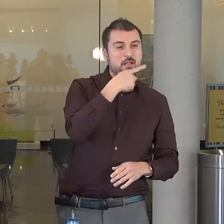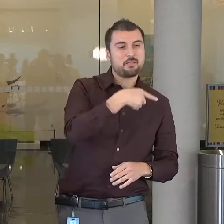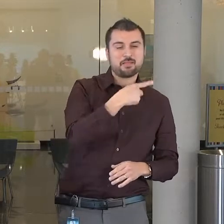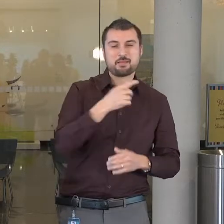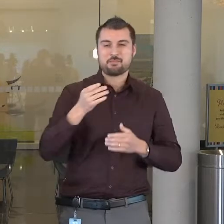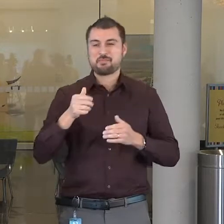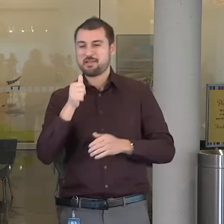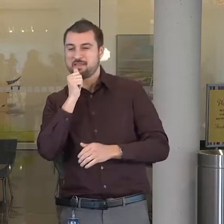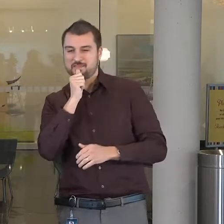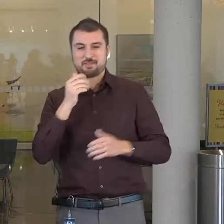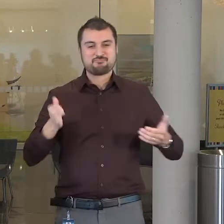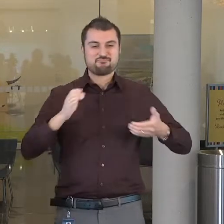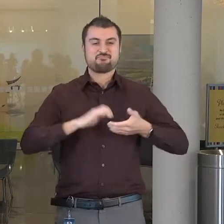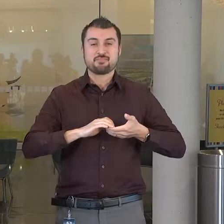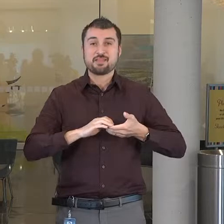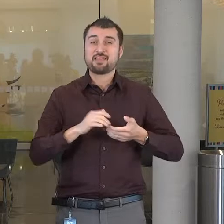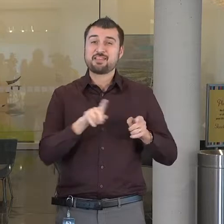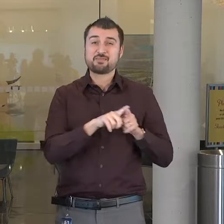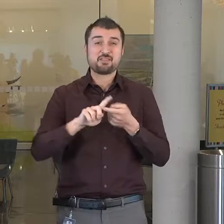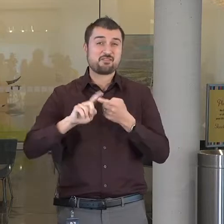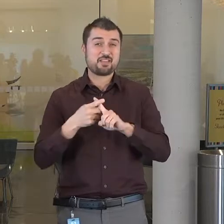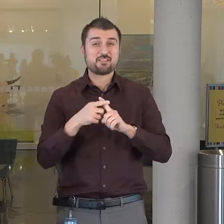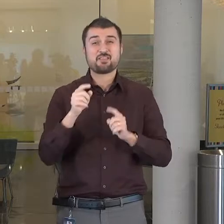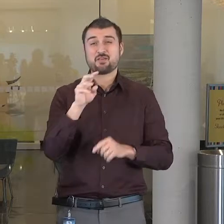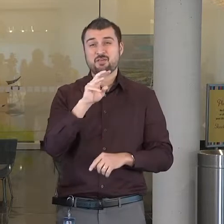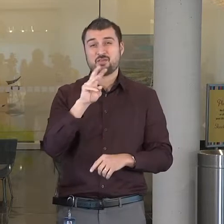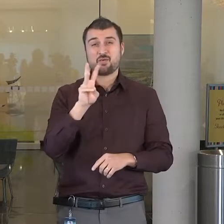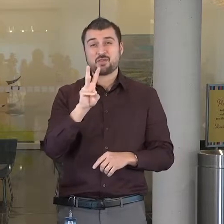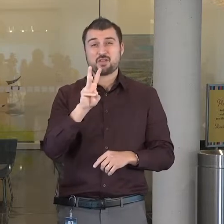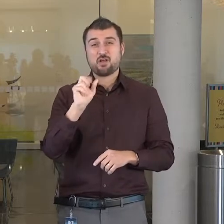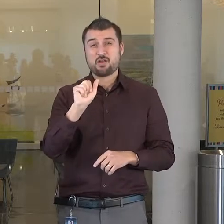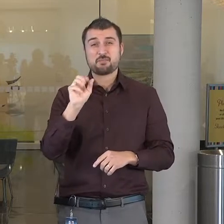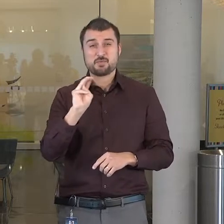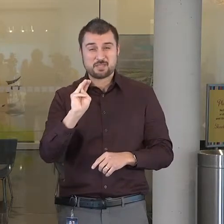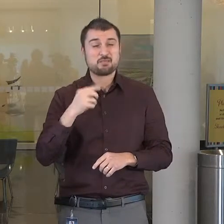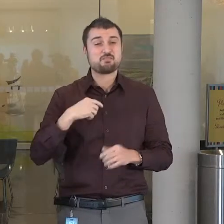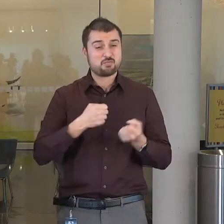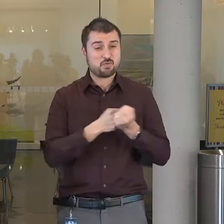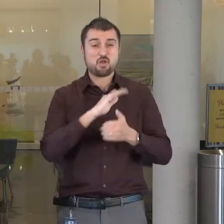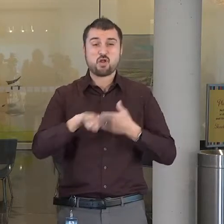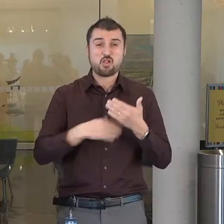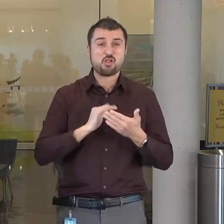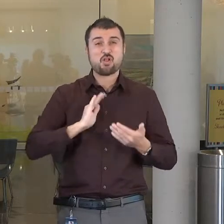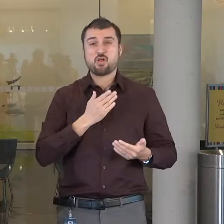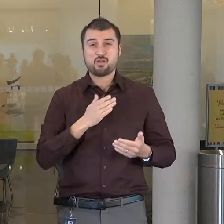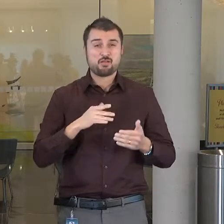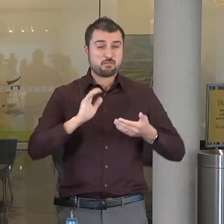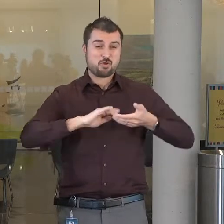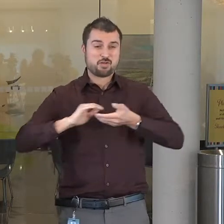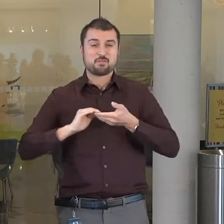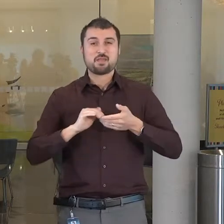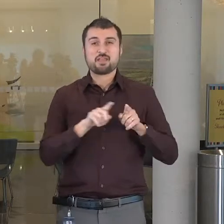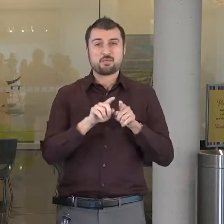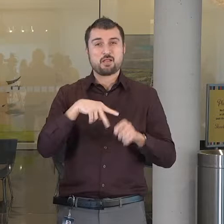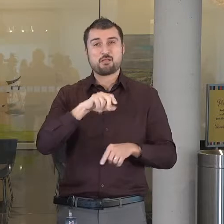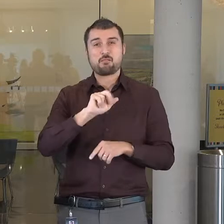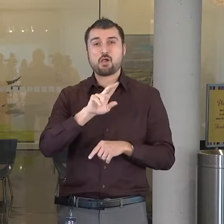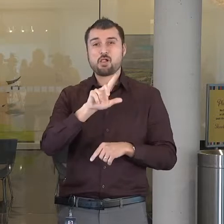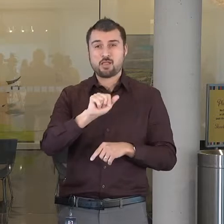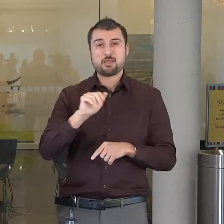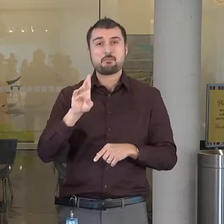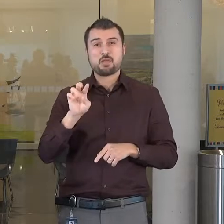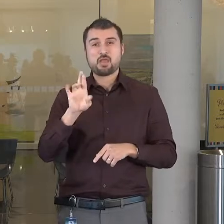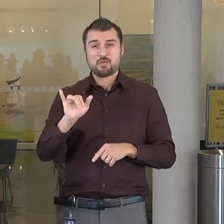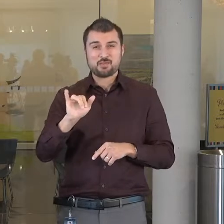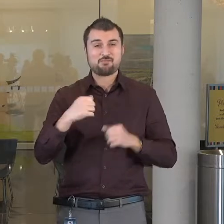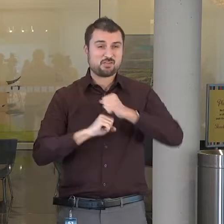and the Friends of the Wichita Art Museum support all of our exhibition programming, and the Paula and Barry Downing Foundation also